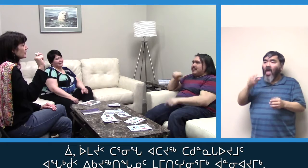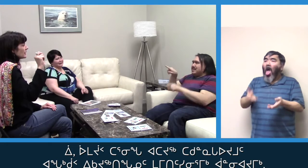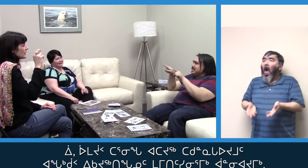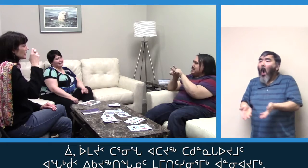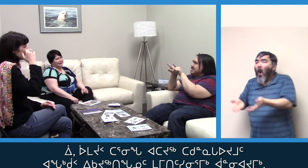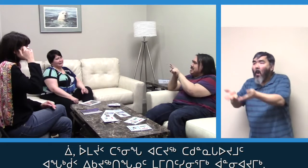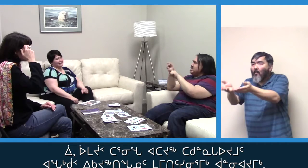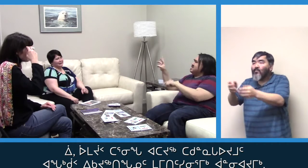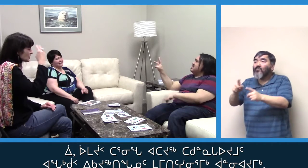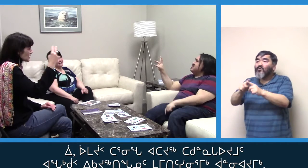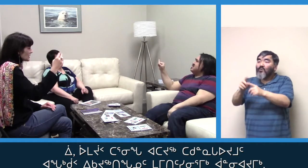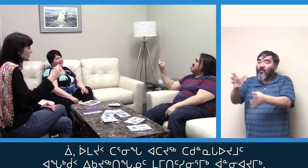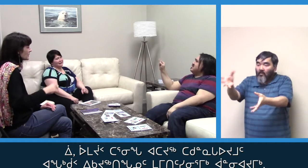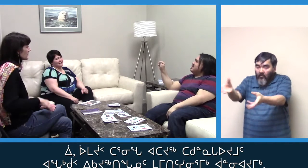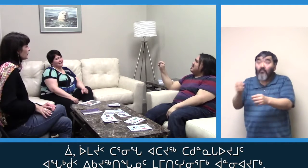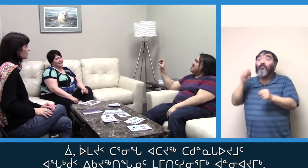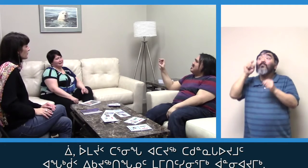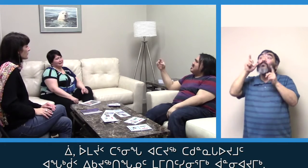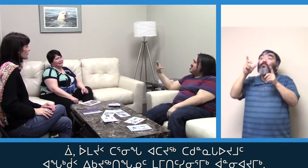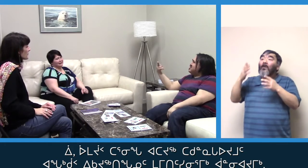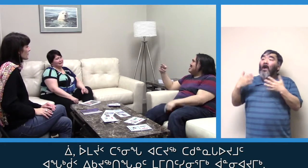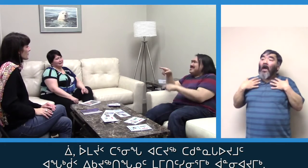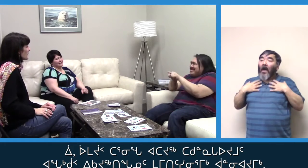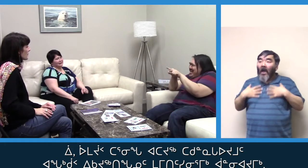shaman has a vision.